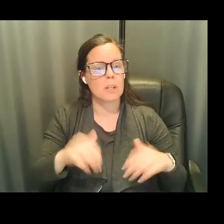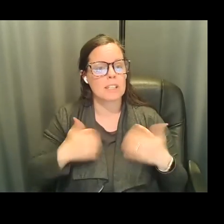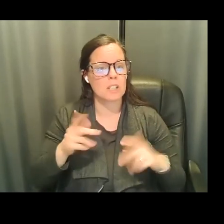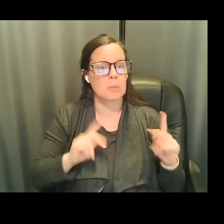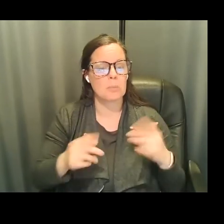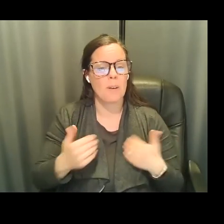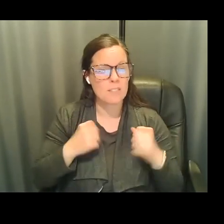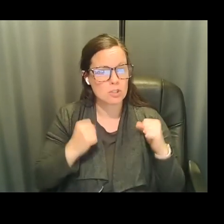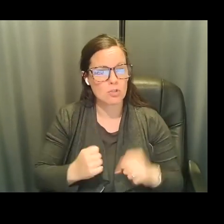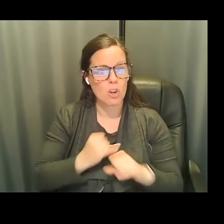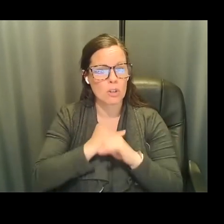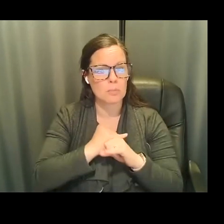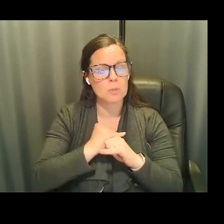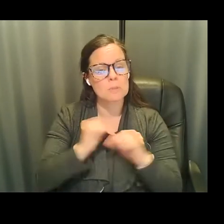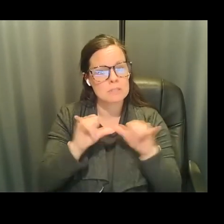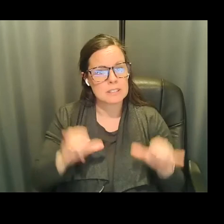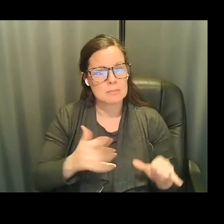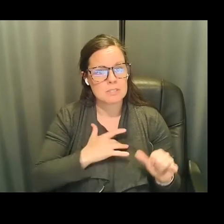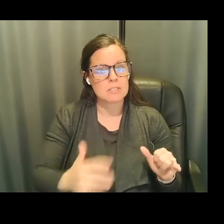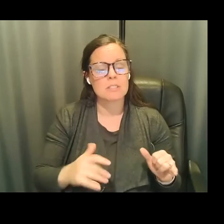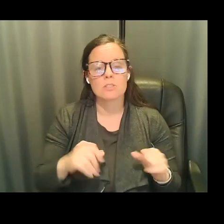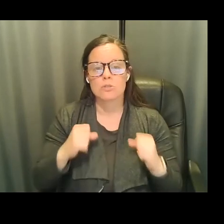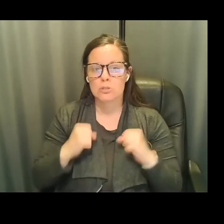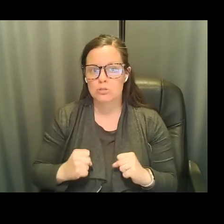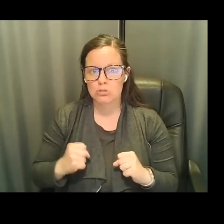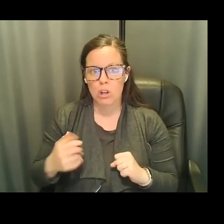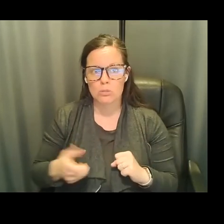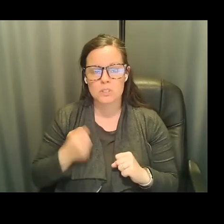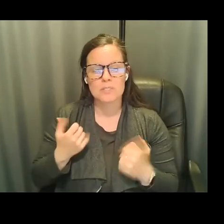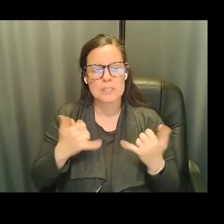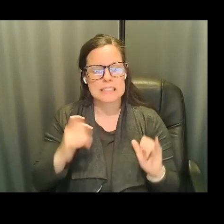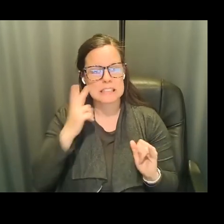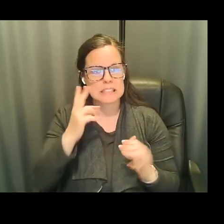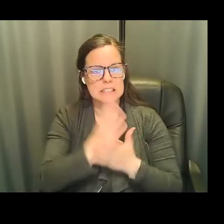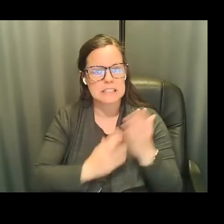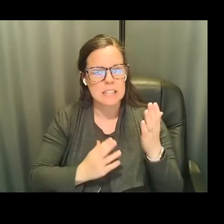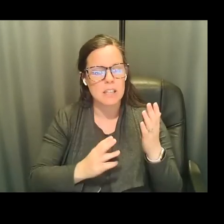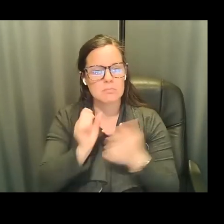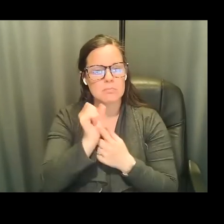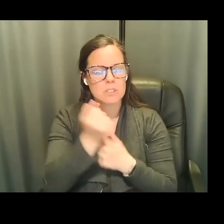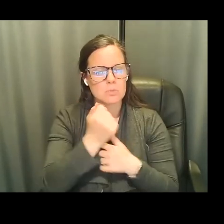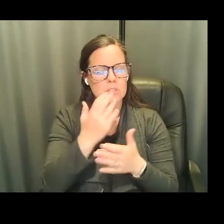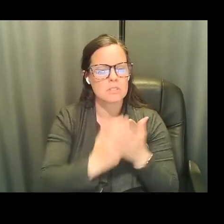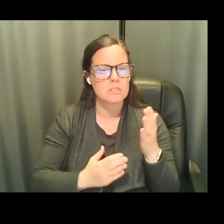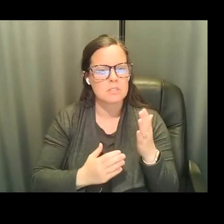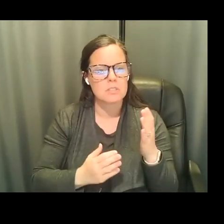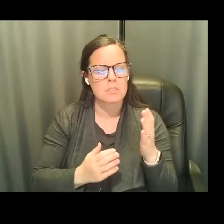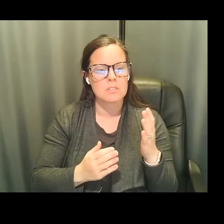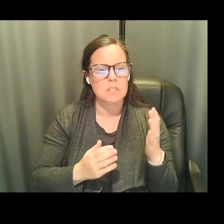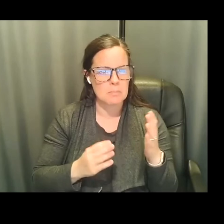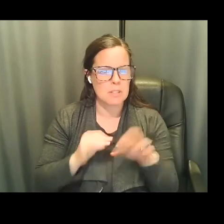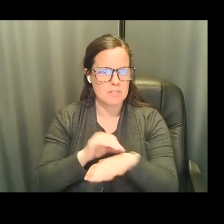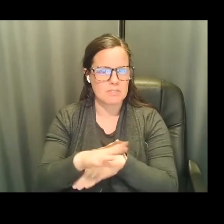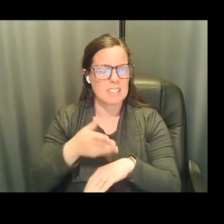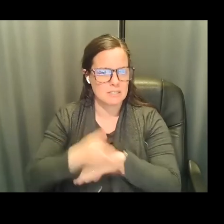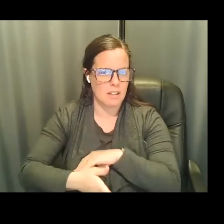immune system and stronger reserve, we still see in some cases, some drawn out residual effects even